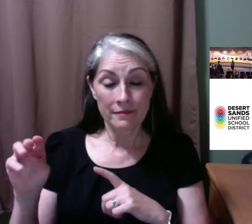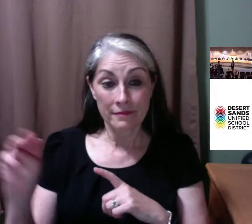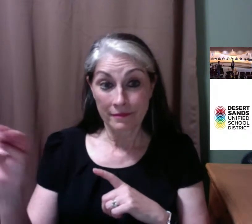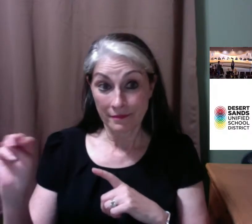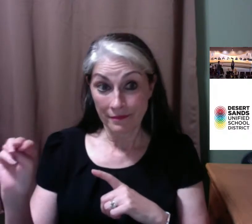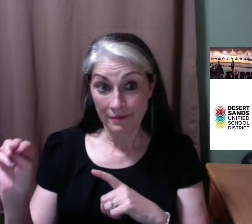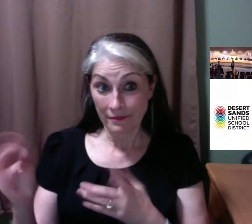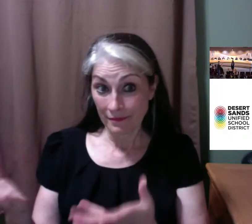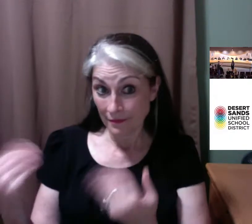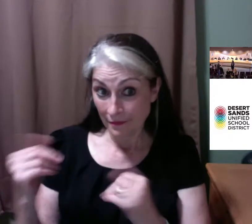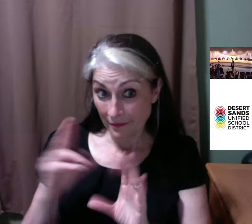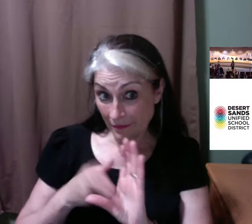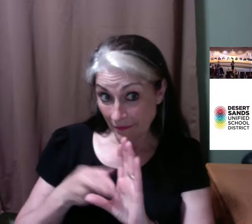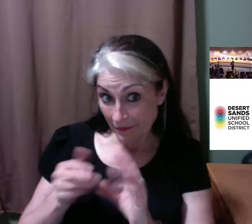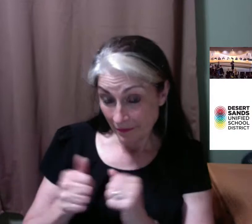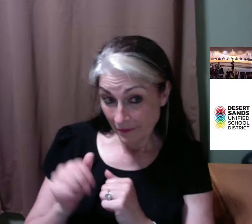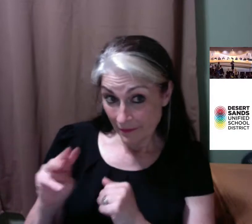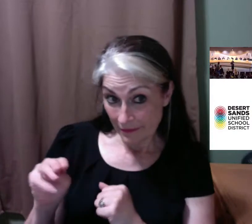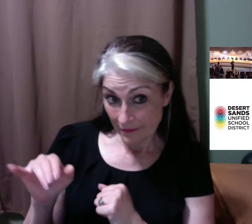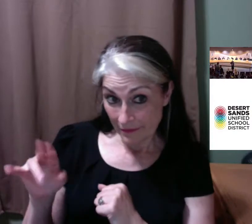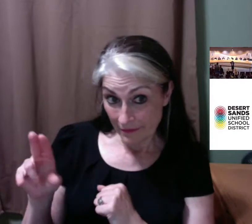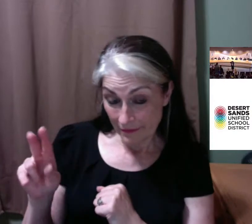want to be up here with her? Come on.